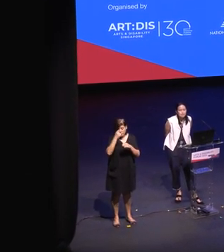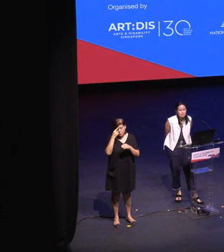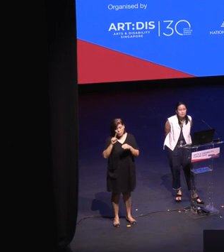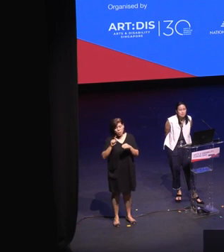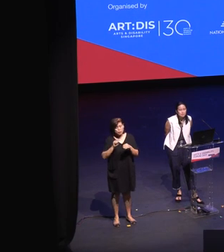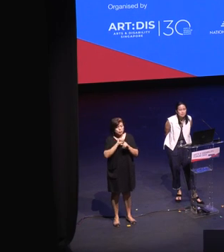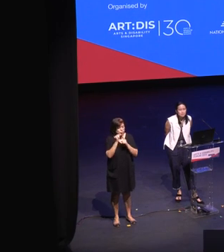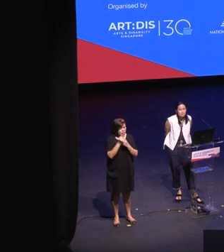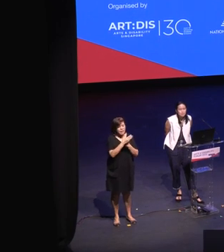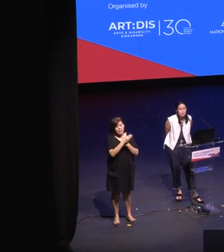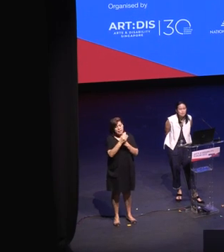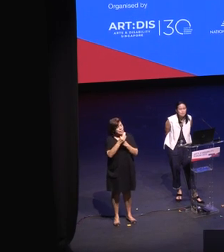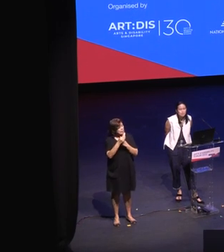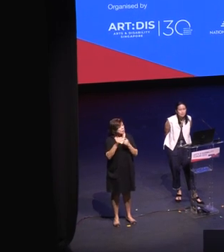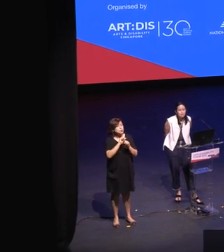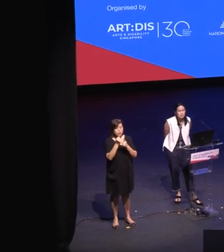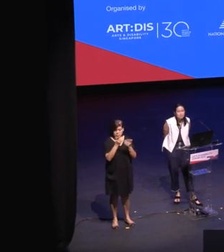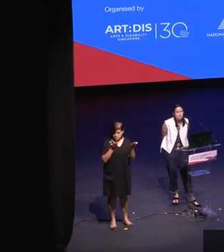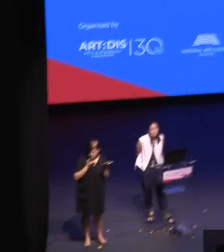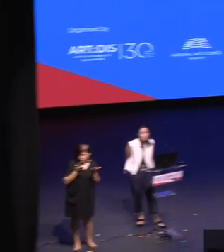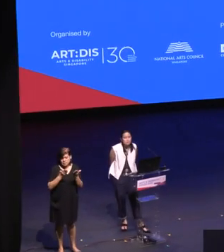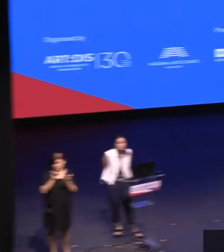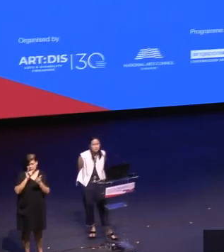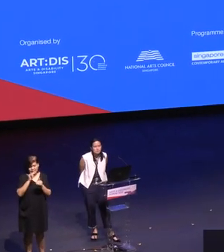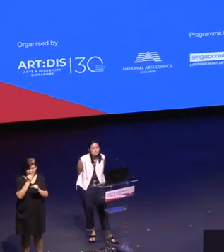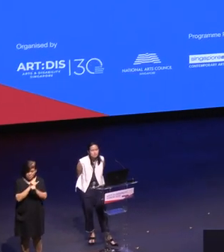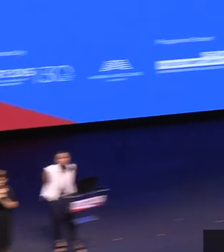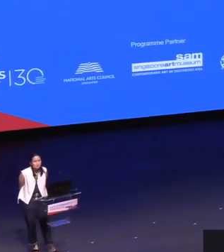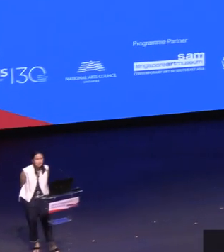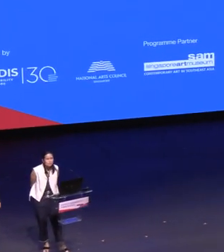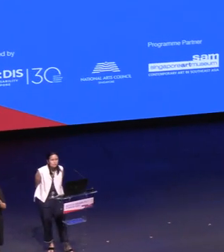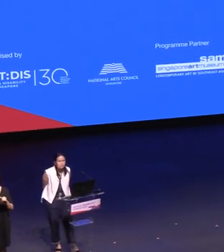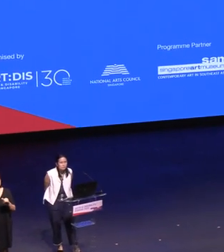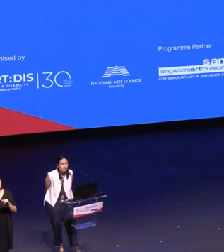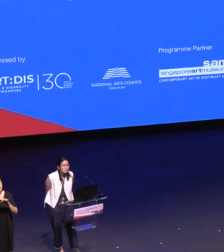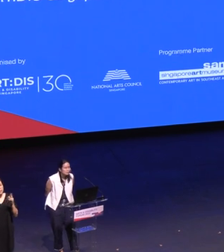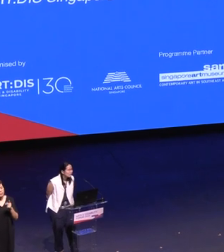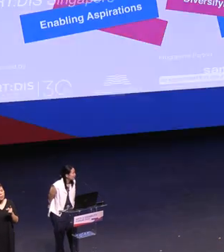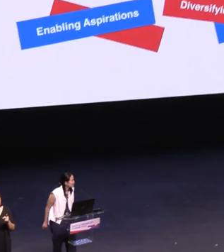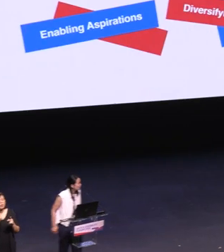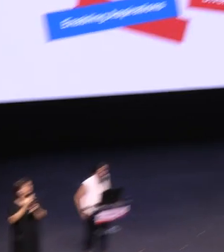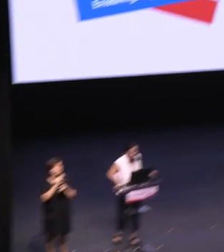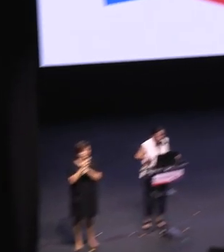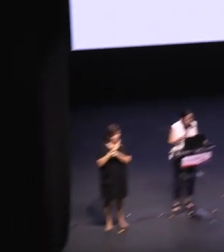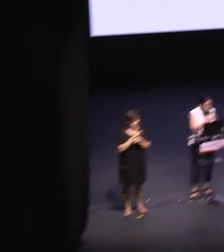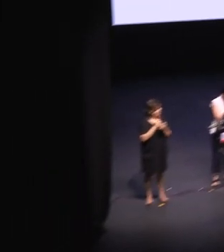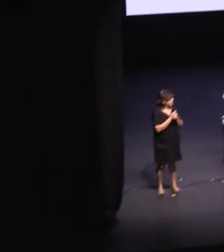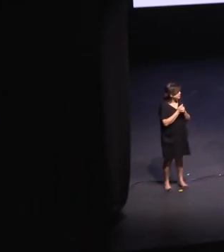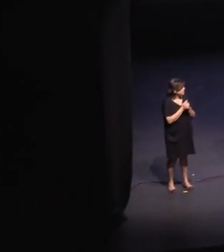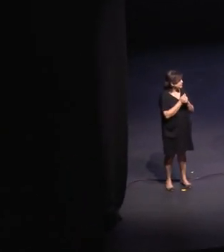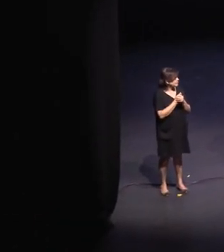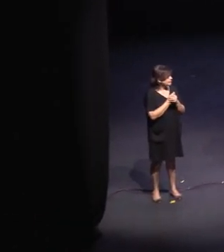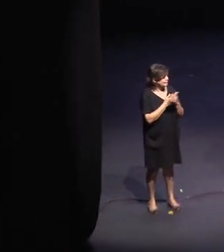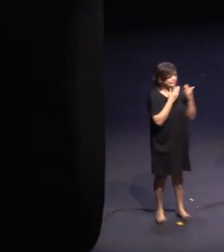Practitioners with the Social Service Institute and the Agency for Integrated Care. Ms. Angela Tan, please. Thank